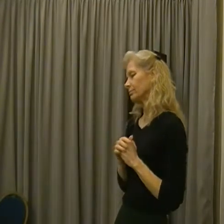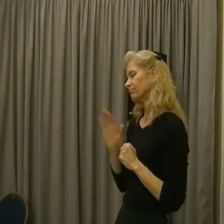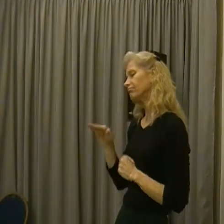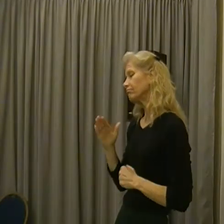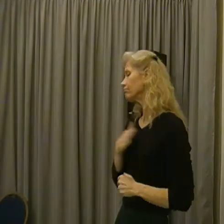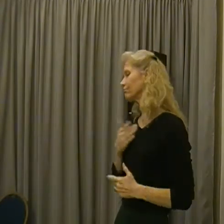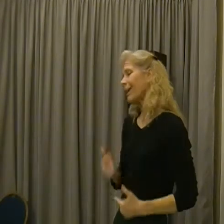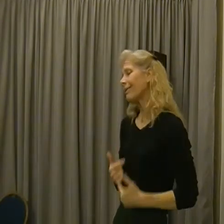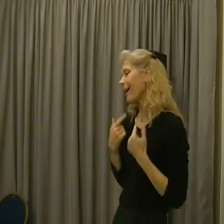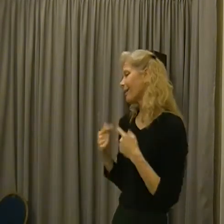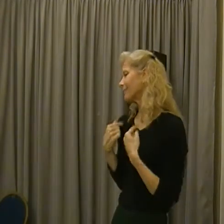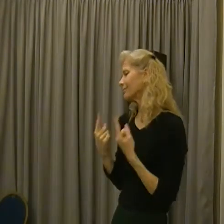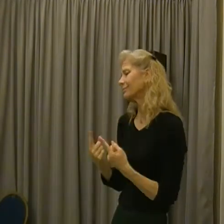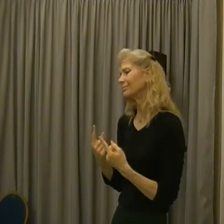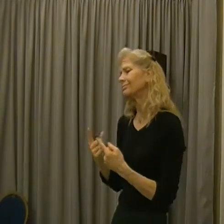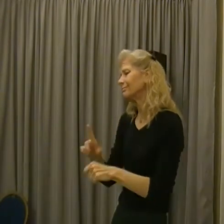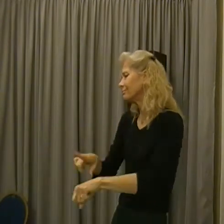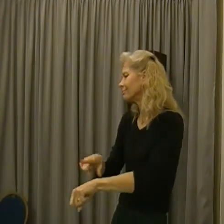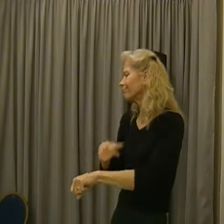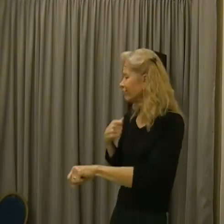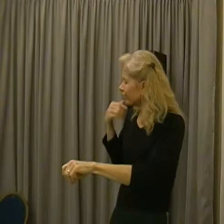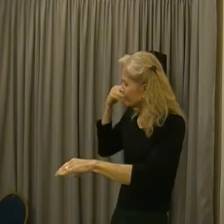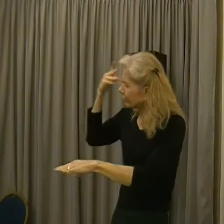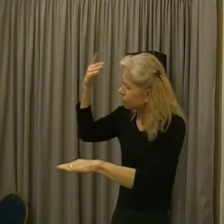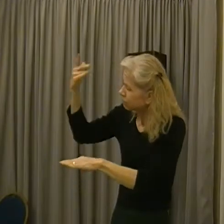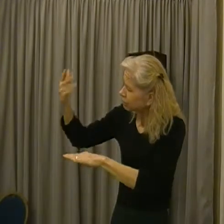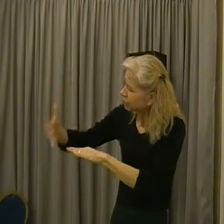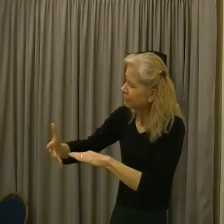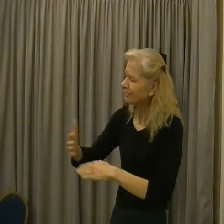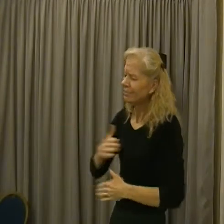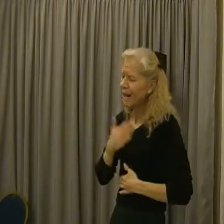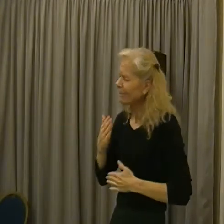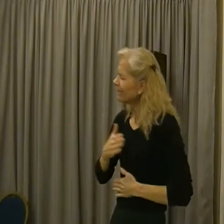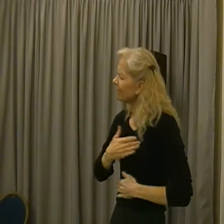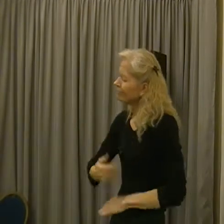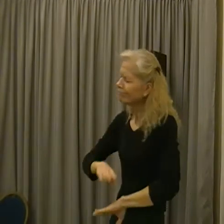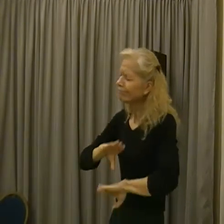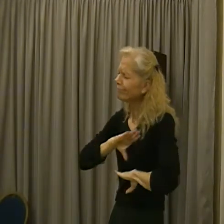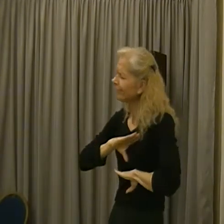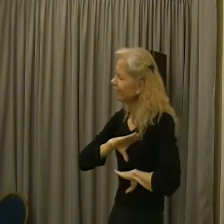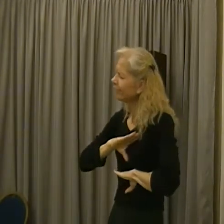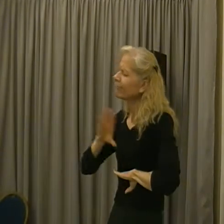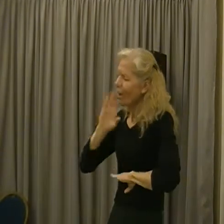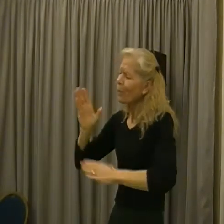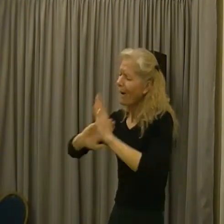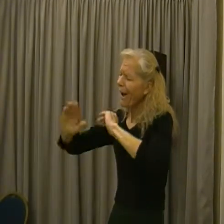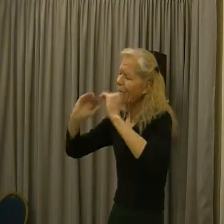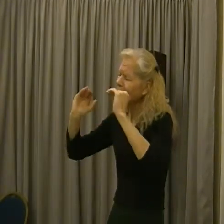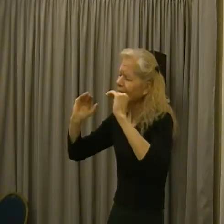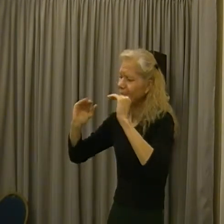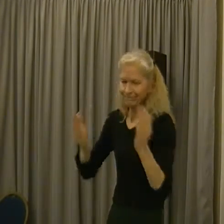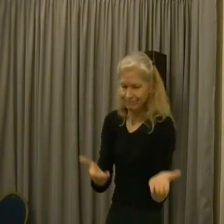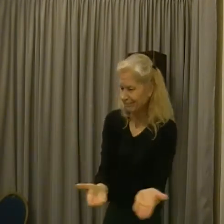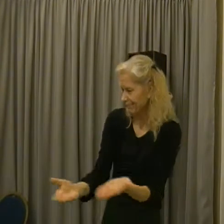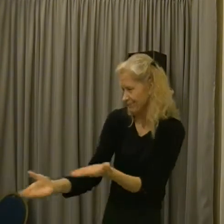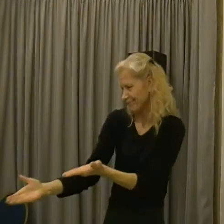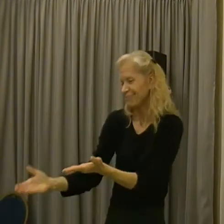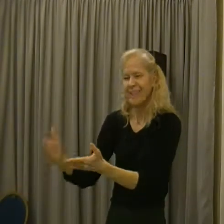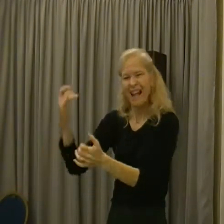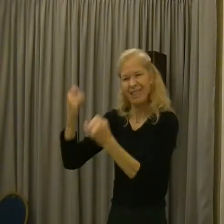heaven. So you take the last parachute and go." Little boy said, "No, you can take this one. I'll take the